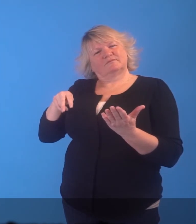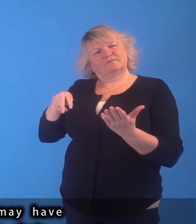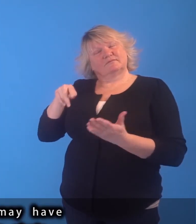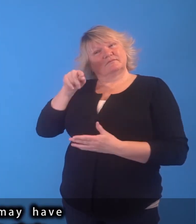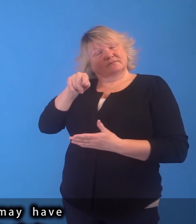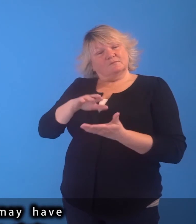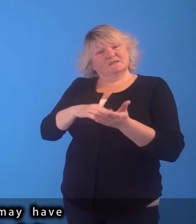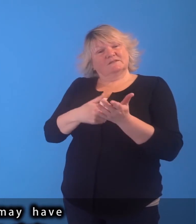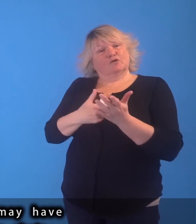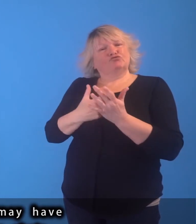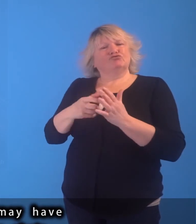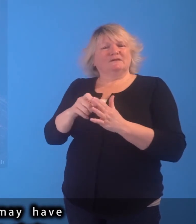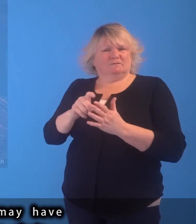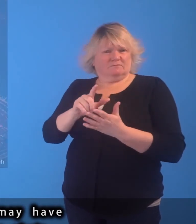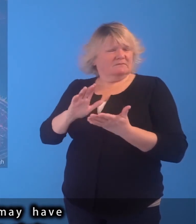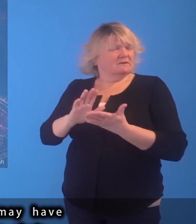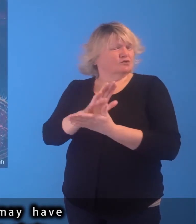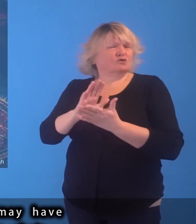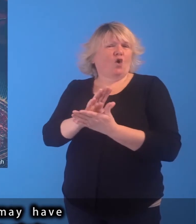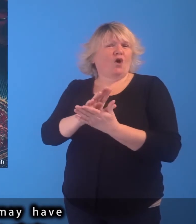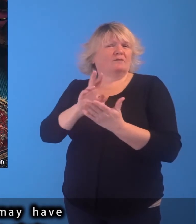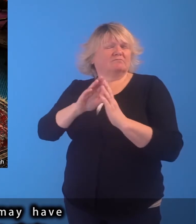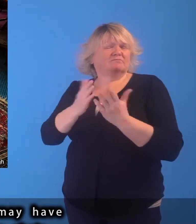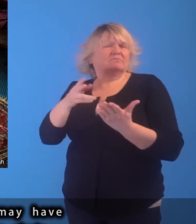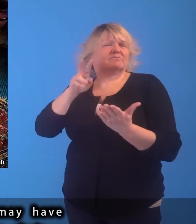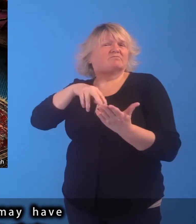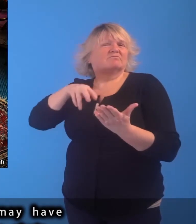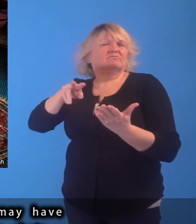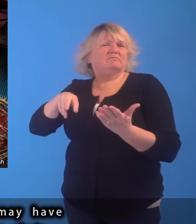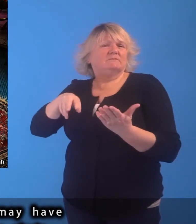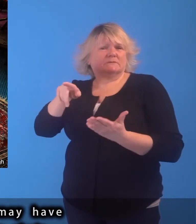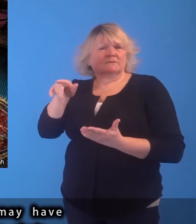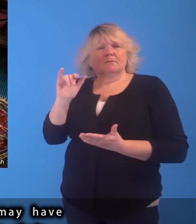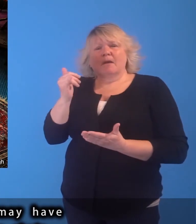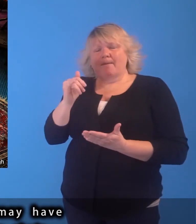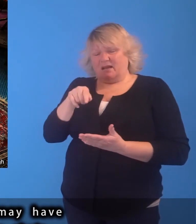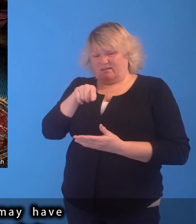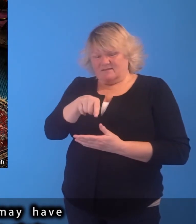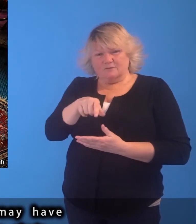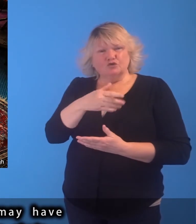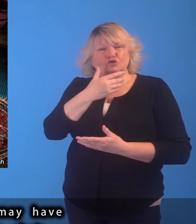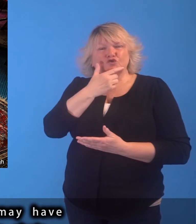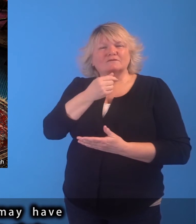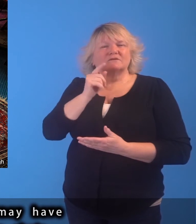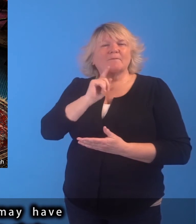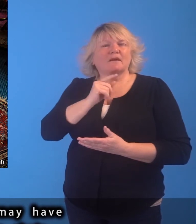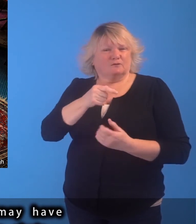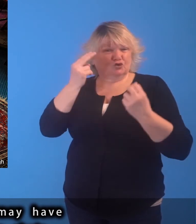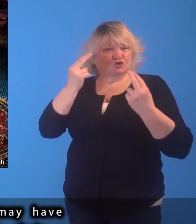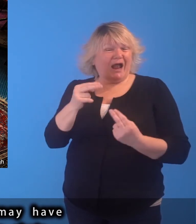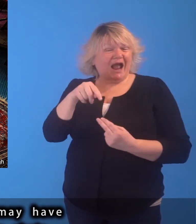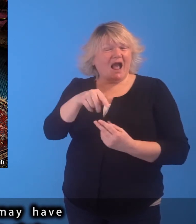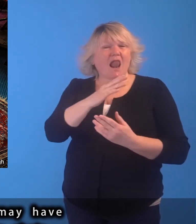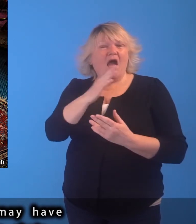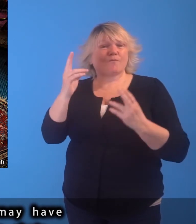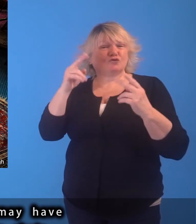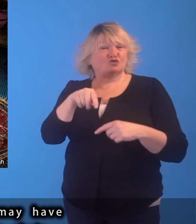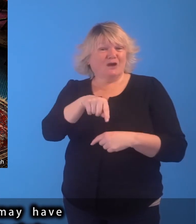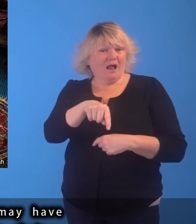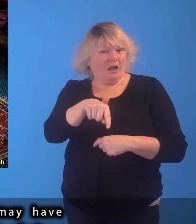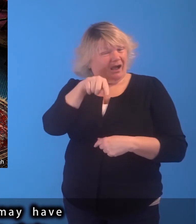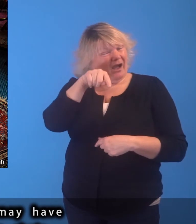It was extended in 1871 to 1872 to unite the newly completed library with the main rooms